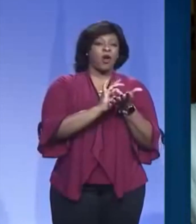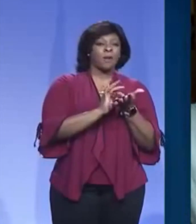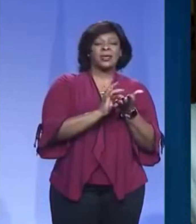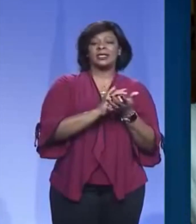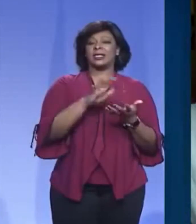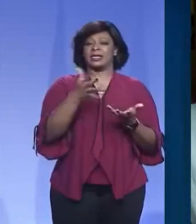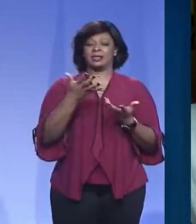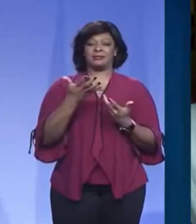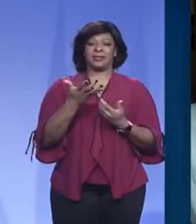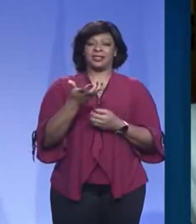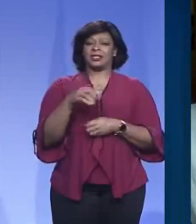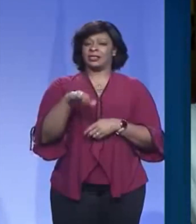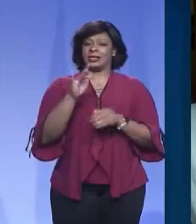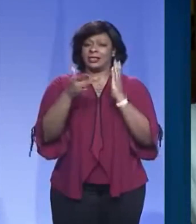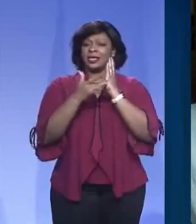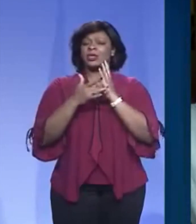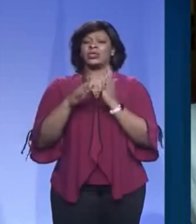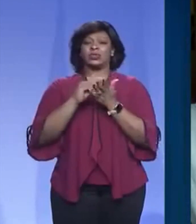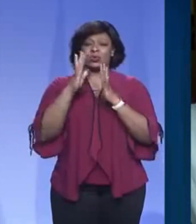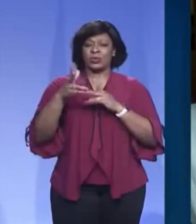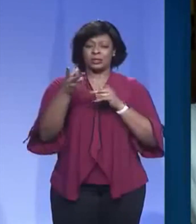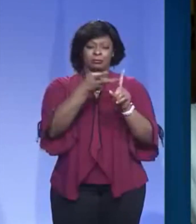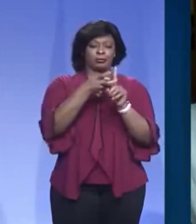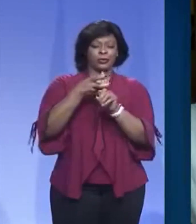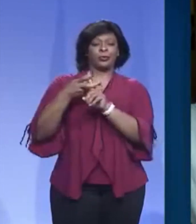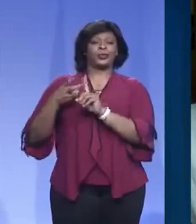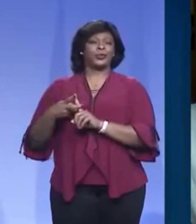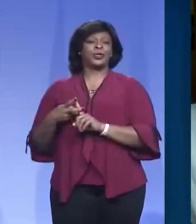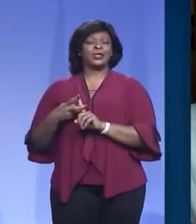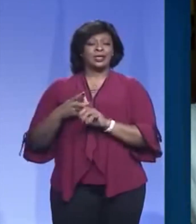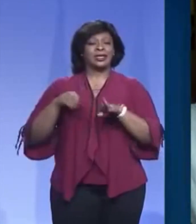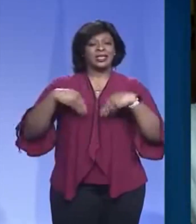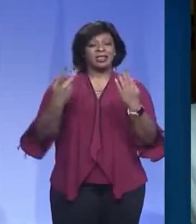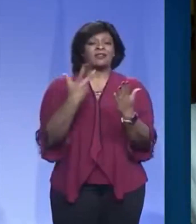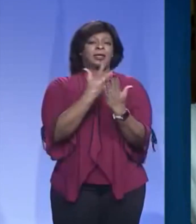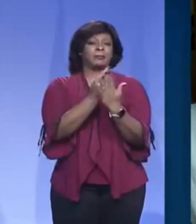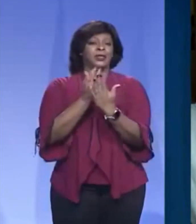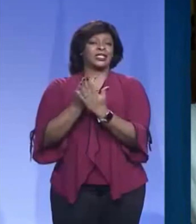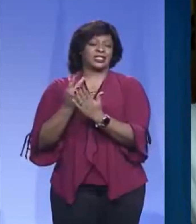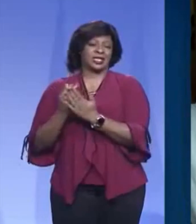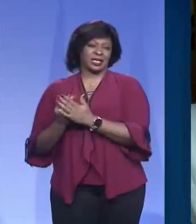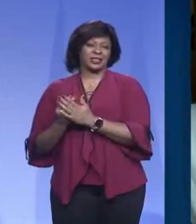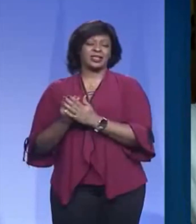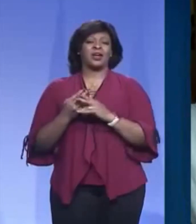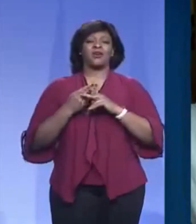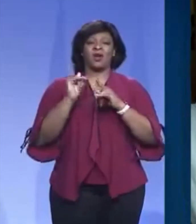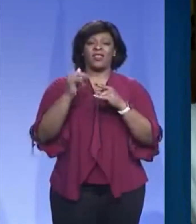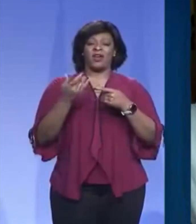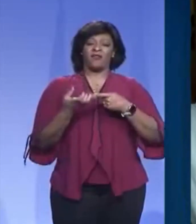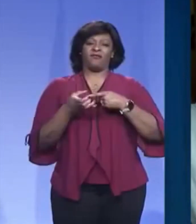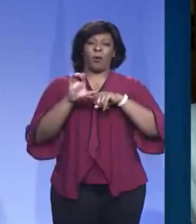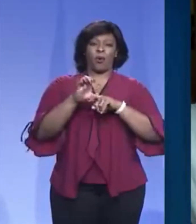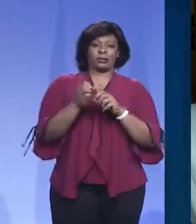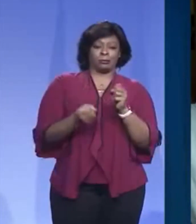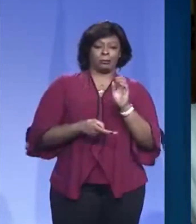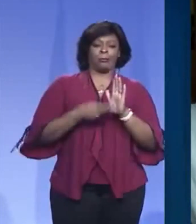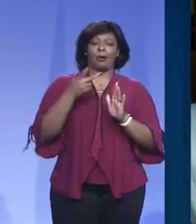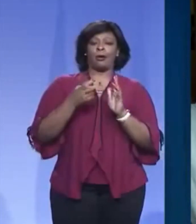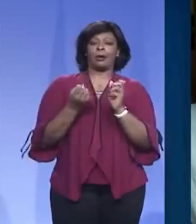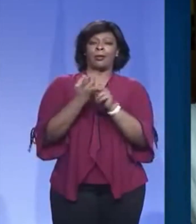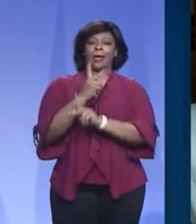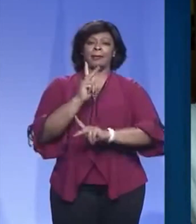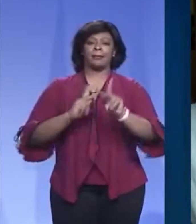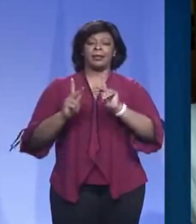pharmacology students, and technical students to give immunizations. I call that force multipliers. Those are